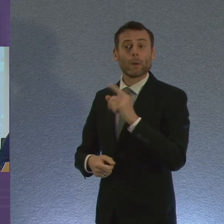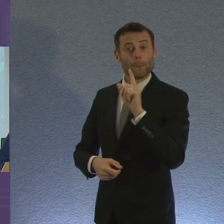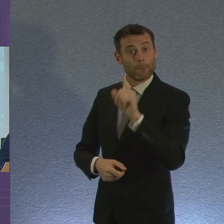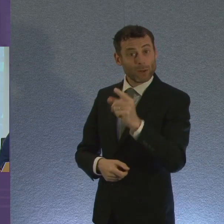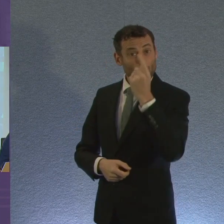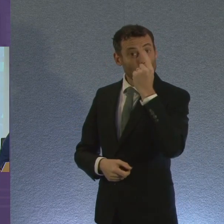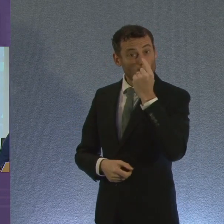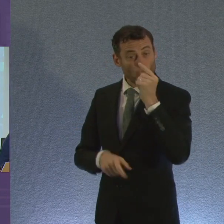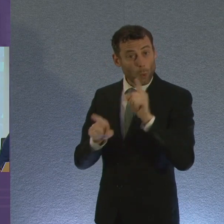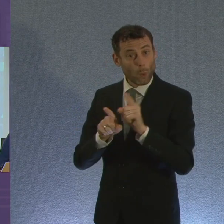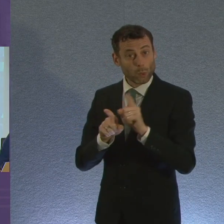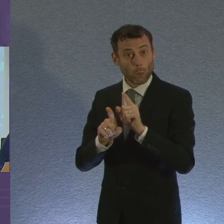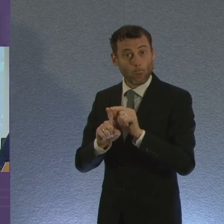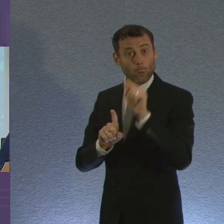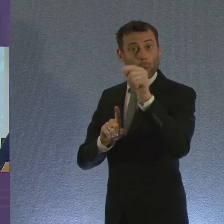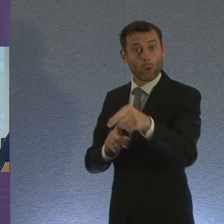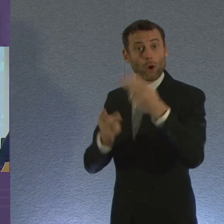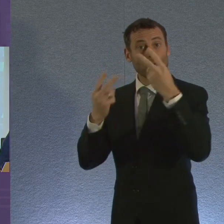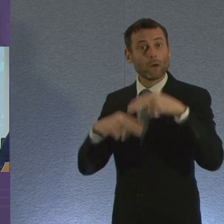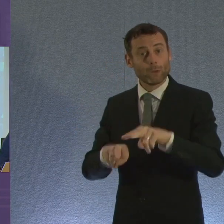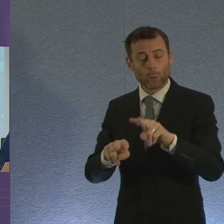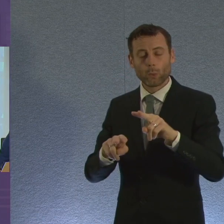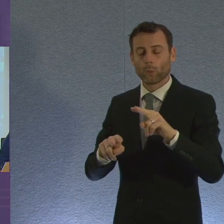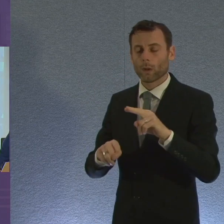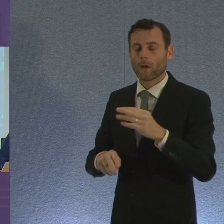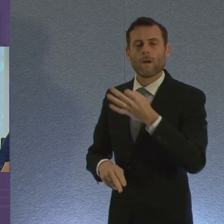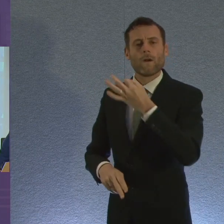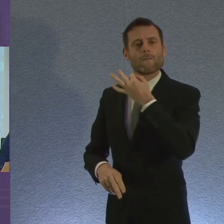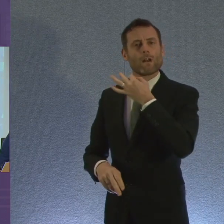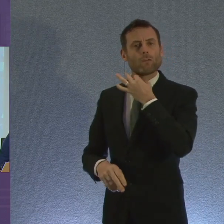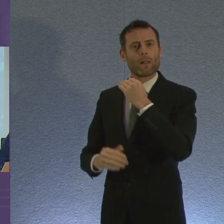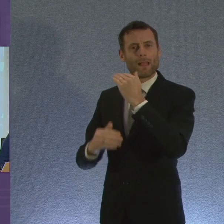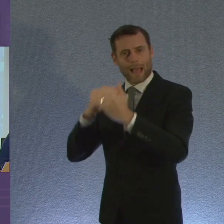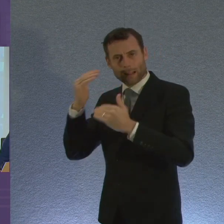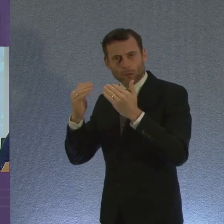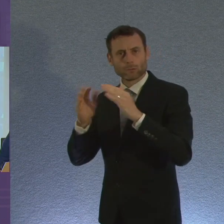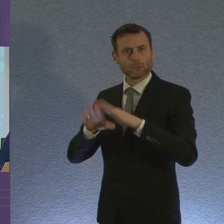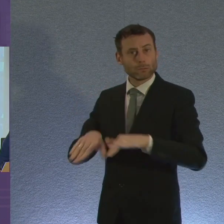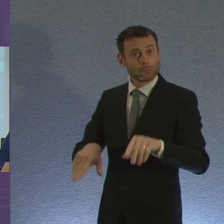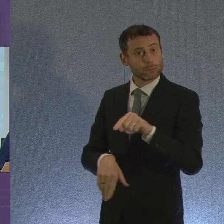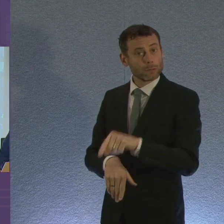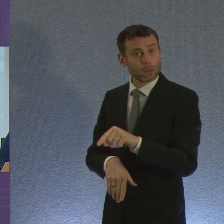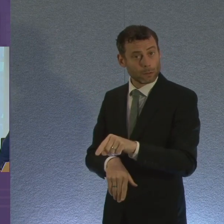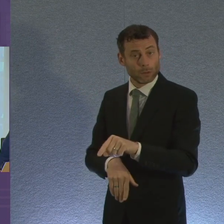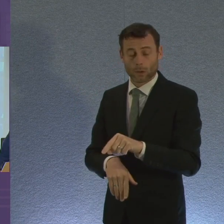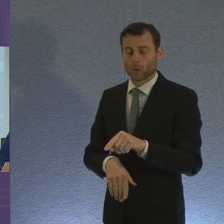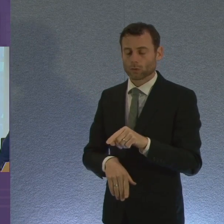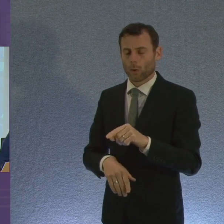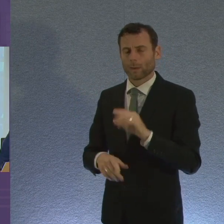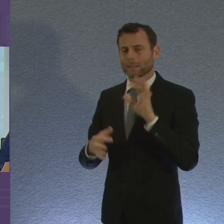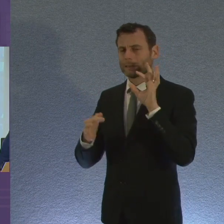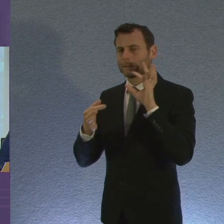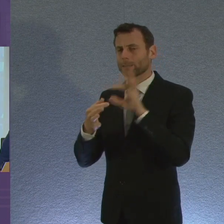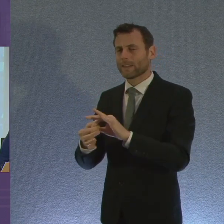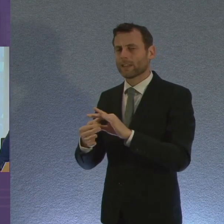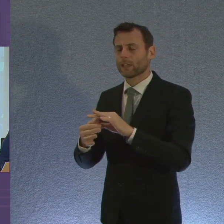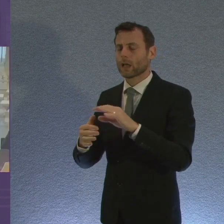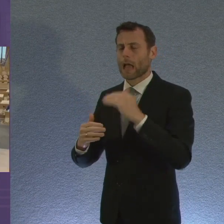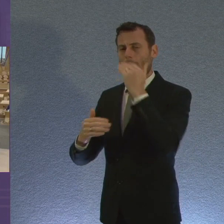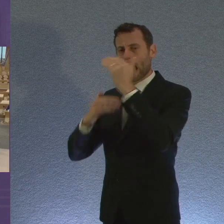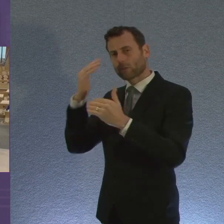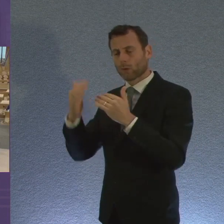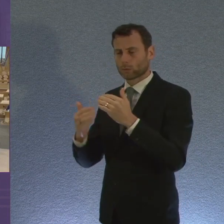and elderly people impacted by the considerable changes to adults with incapacity legislation. Cabinet